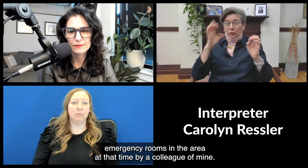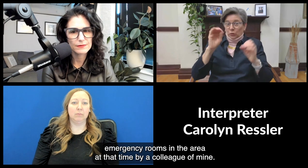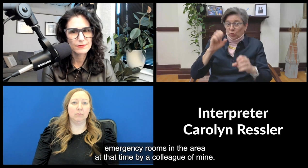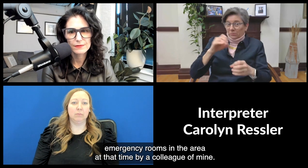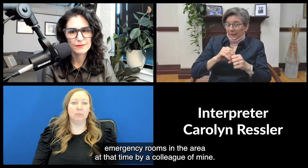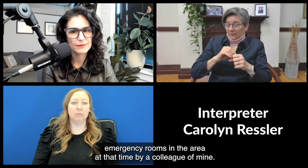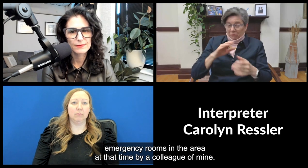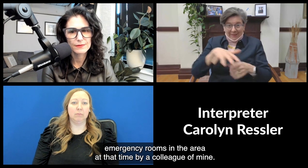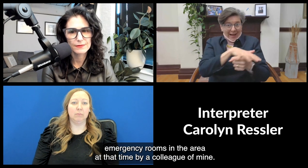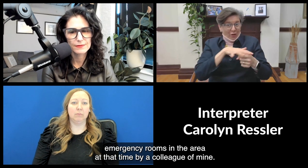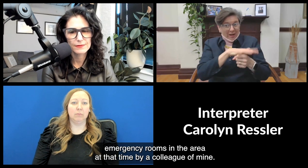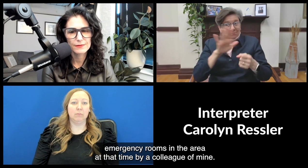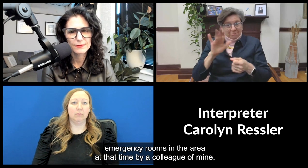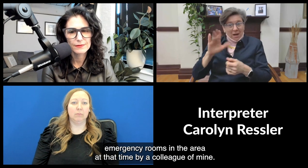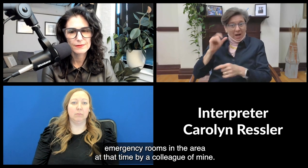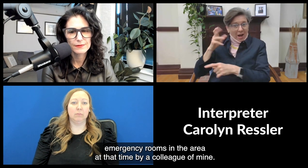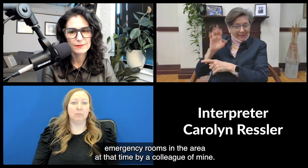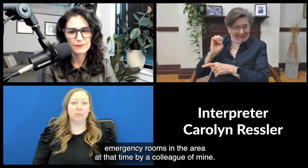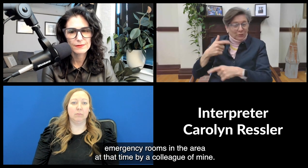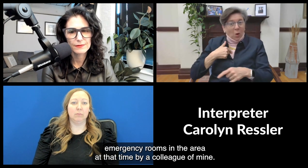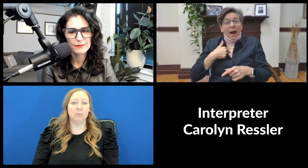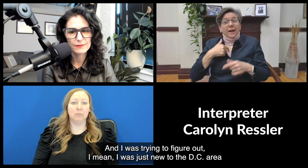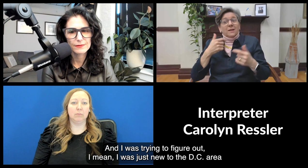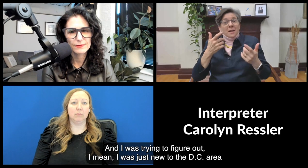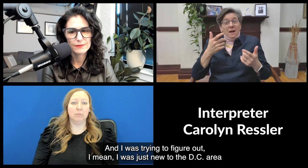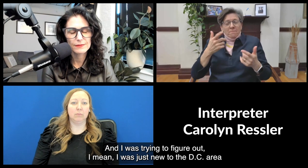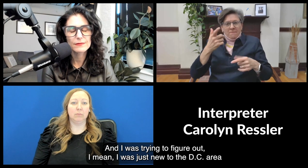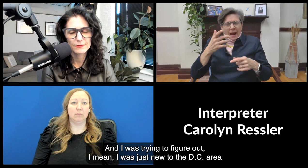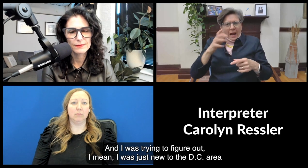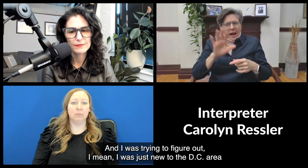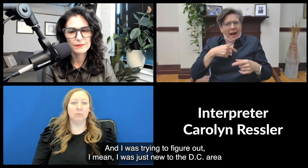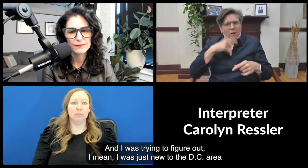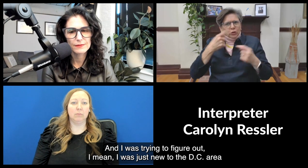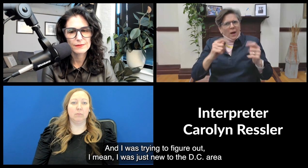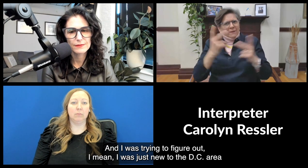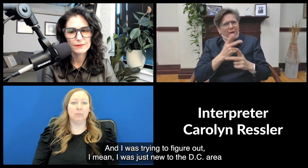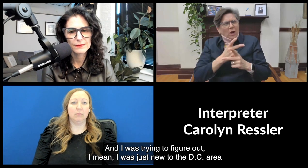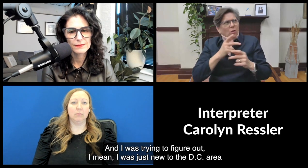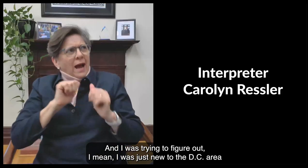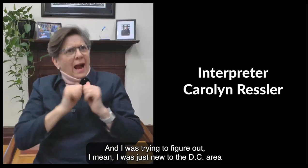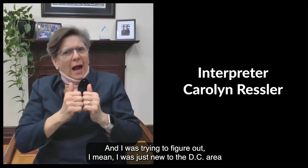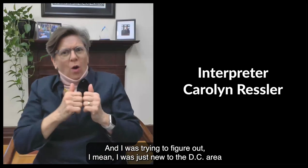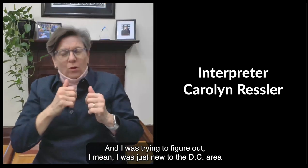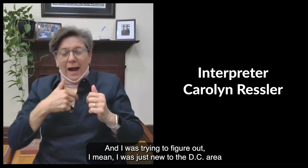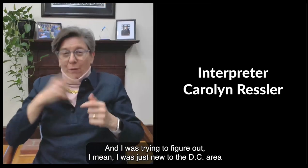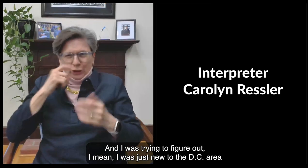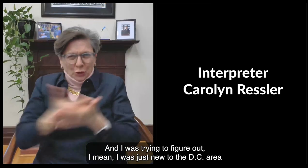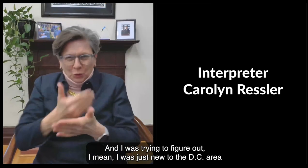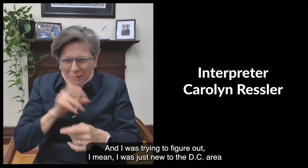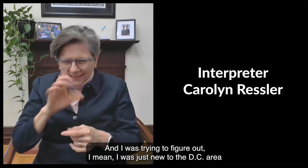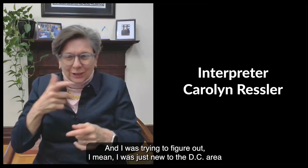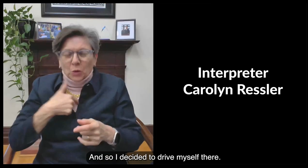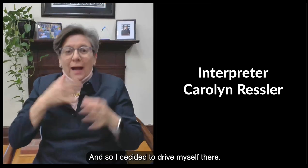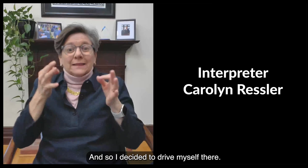to one of the best emergency rooms in the area at that time by a colleague of mine. And I was trying